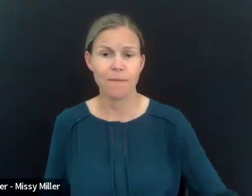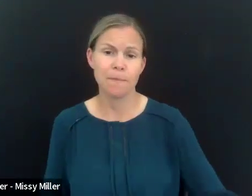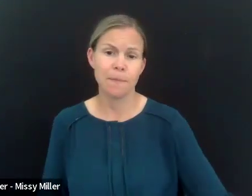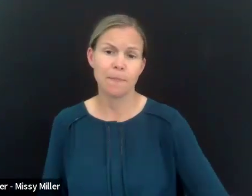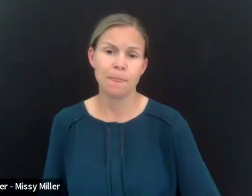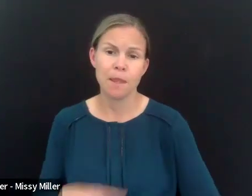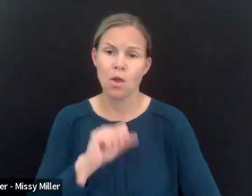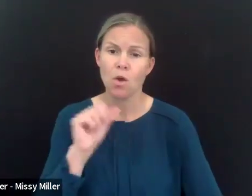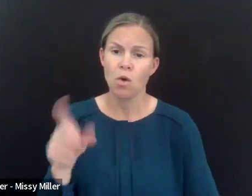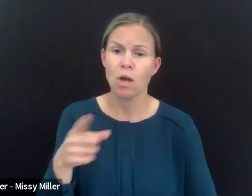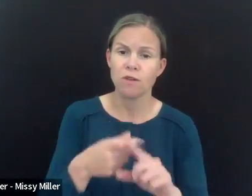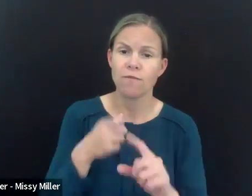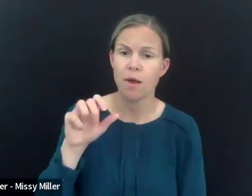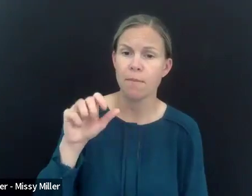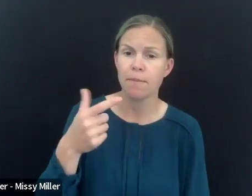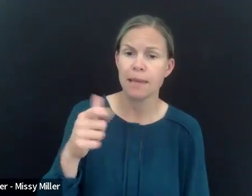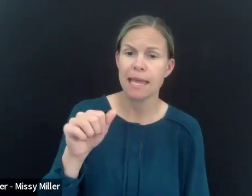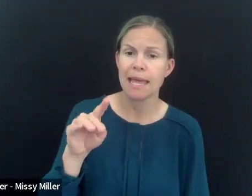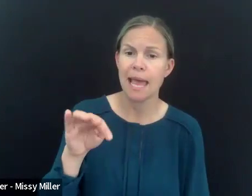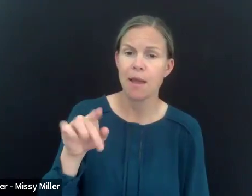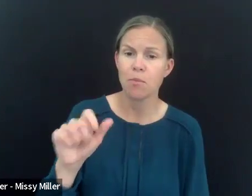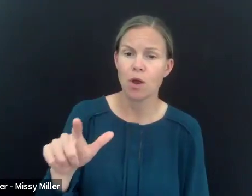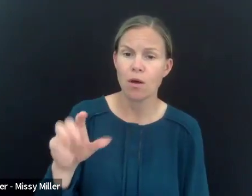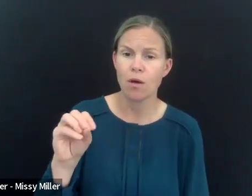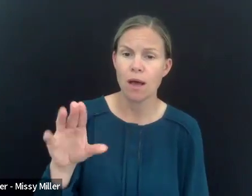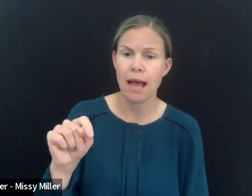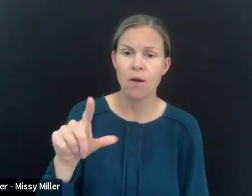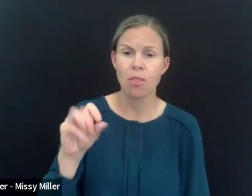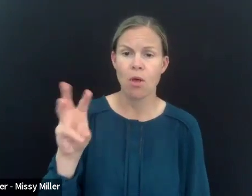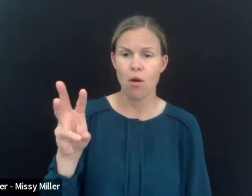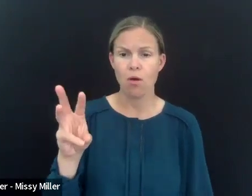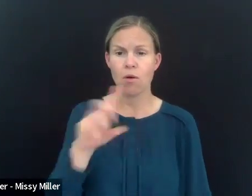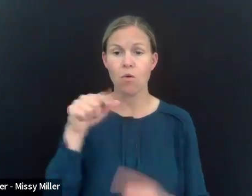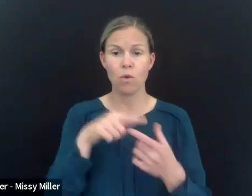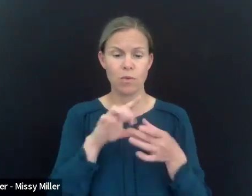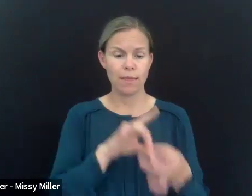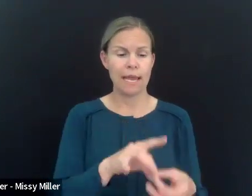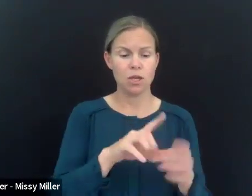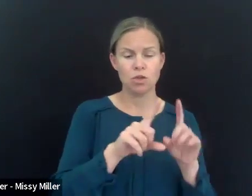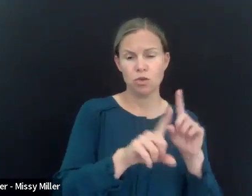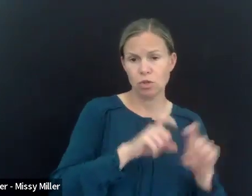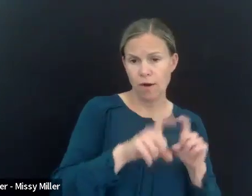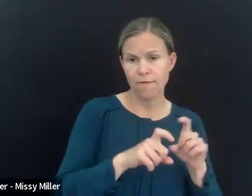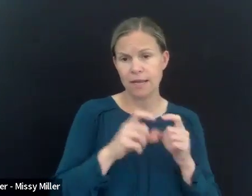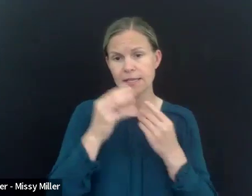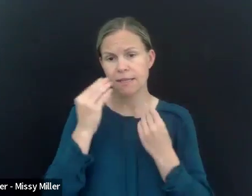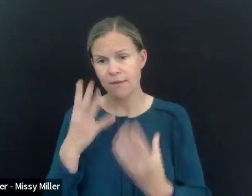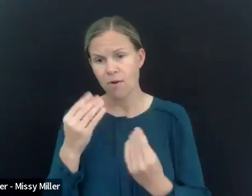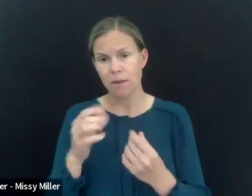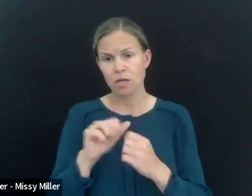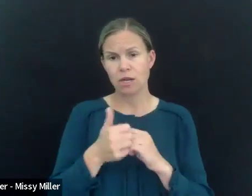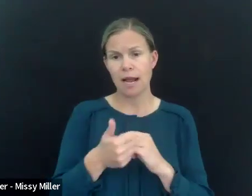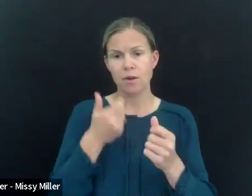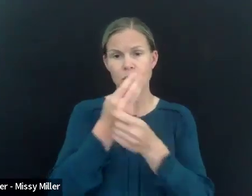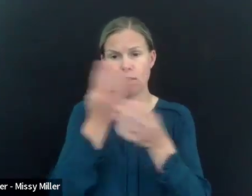from Gabriel Outlaw in the chat. When it comes to surveys and data, how do you